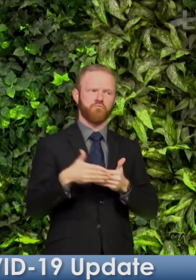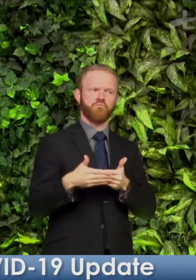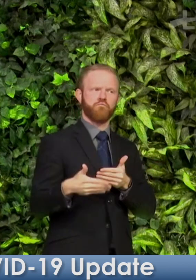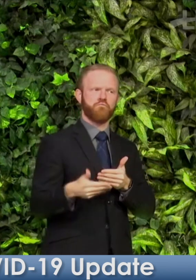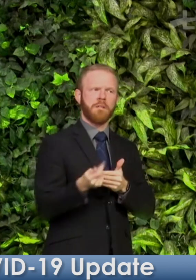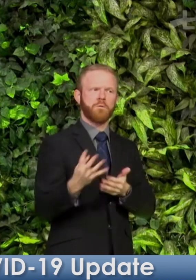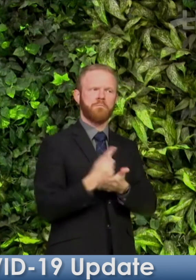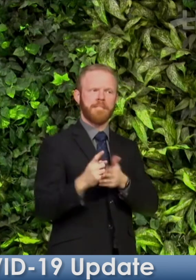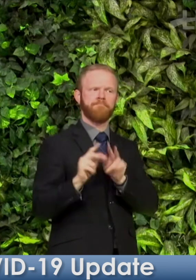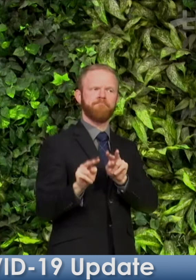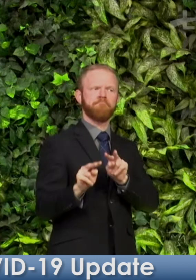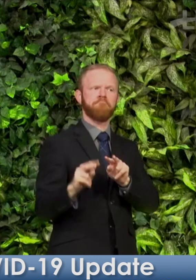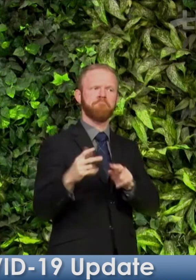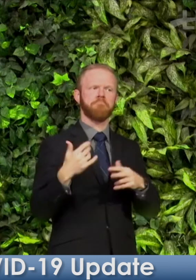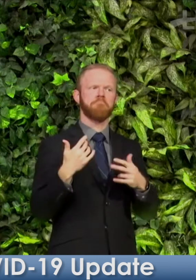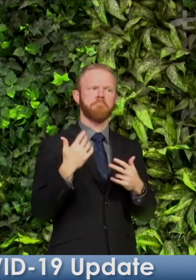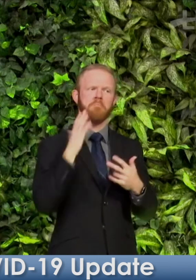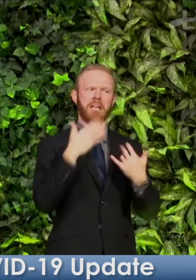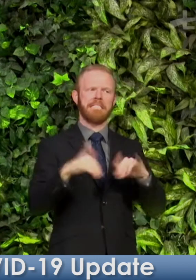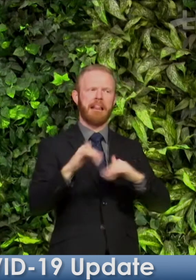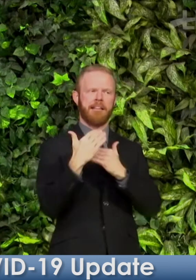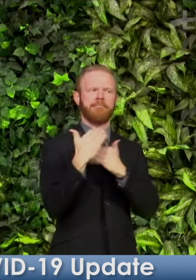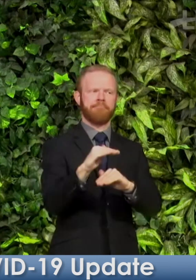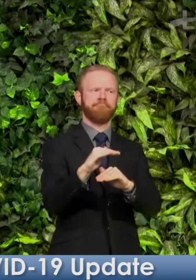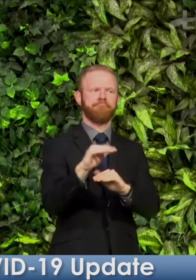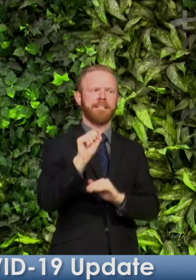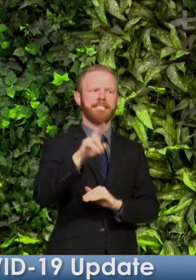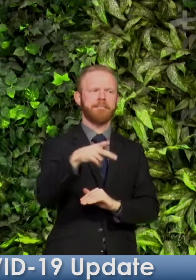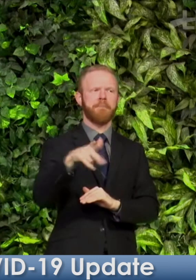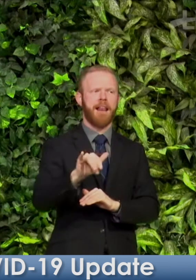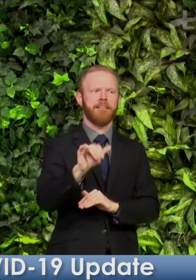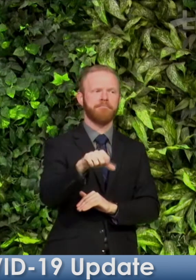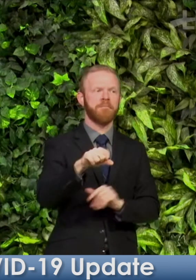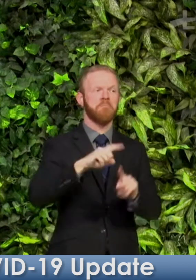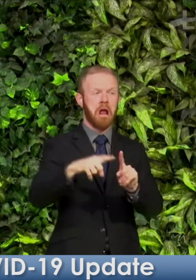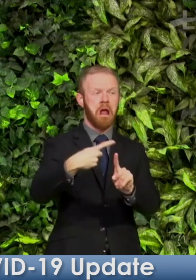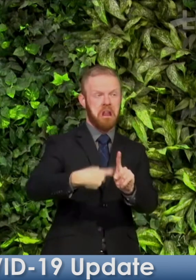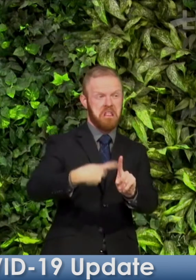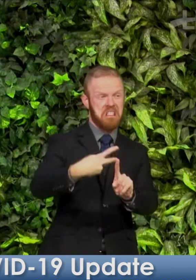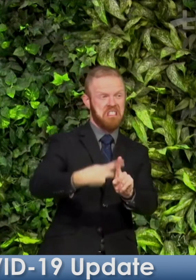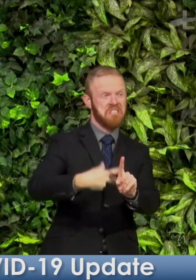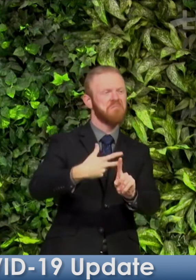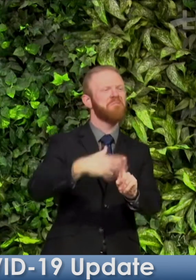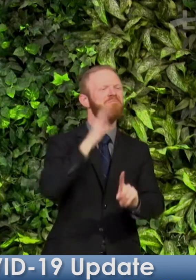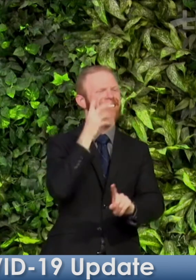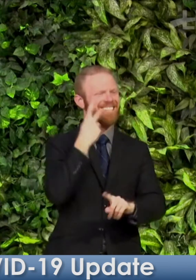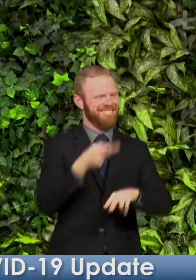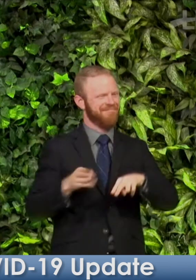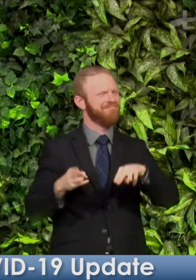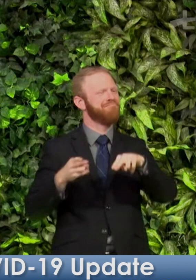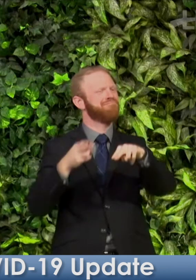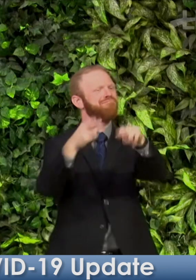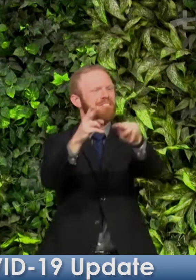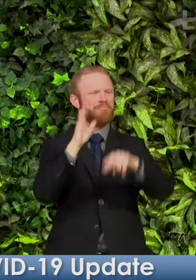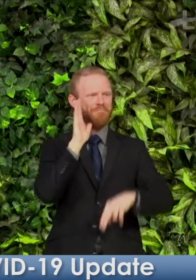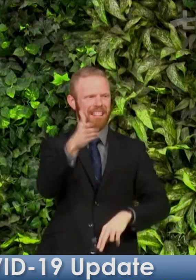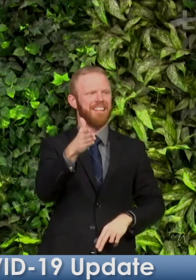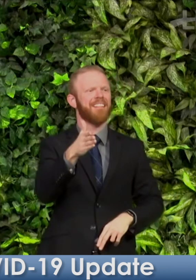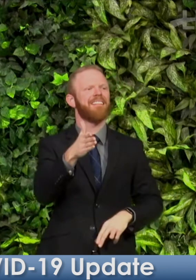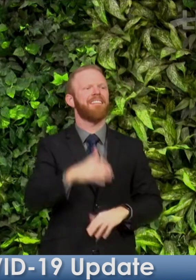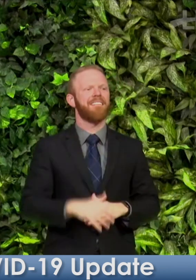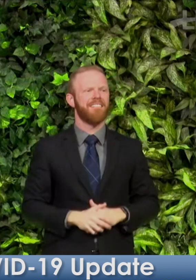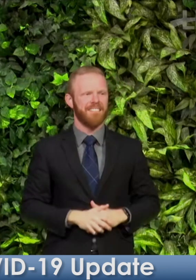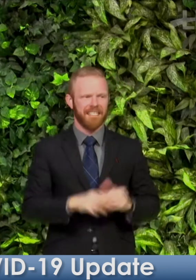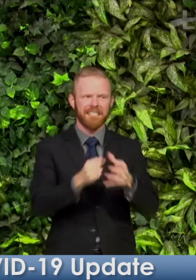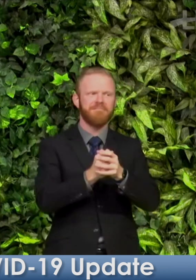environment. But over the course of the next few months, you're going to see throughput and opportunity to expand these tiers and expand availability and